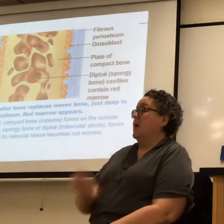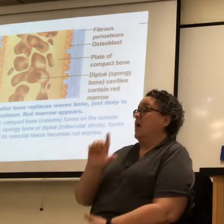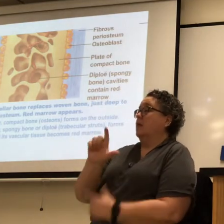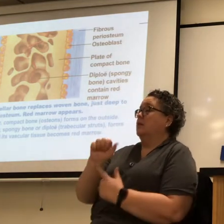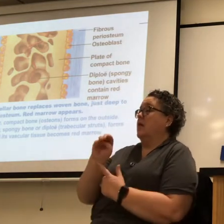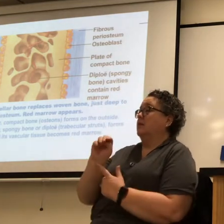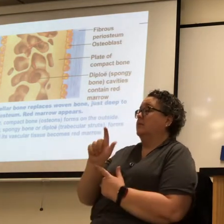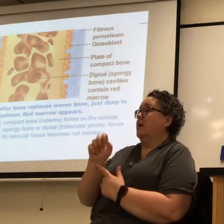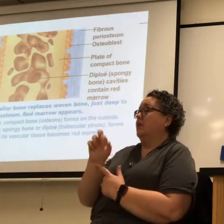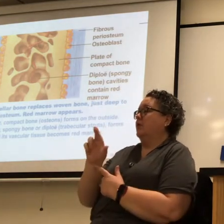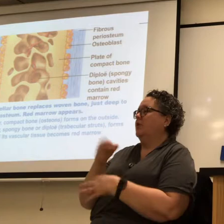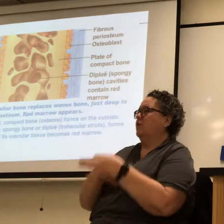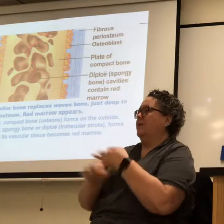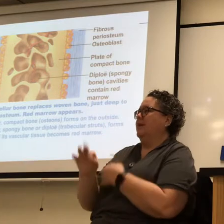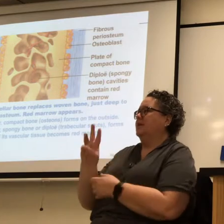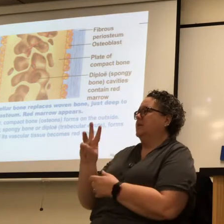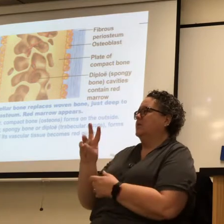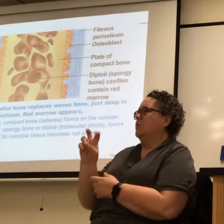woven bone.